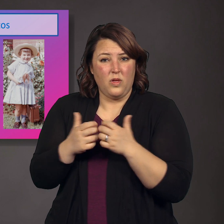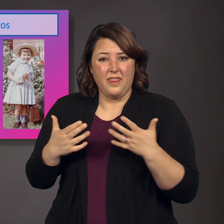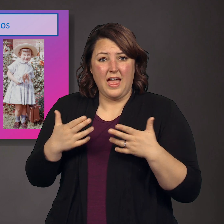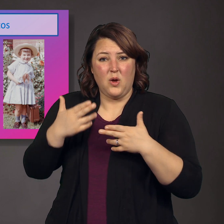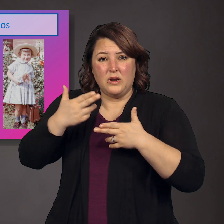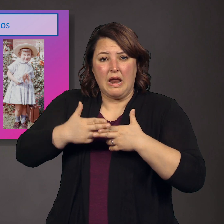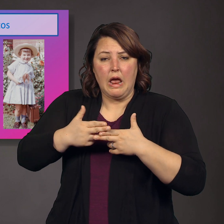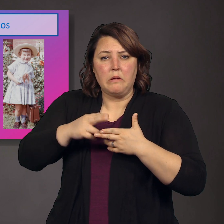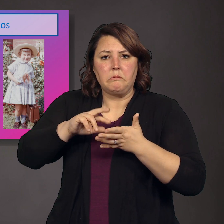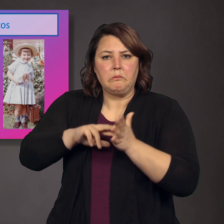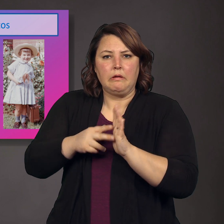as lost.